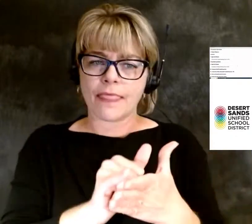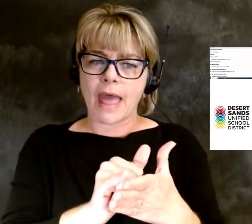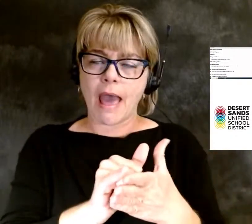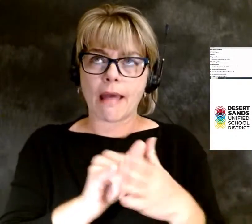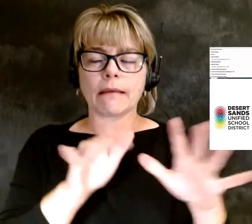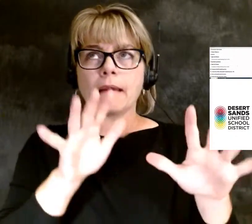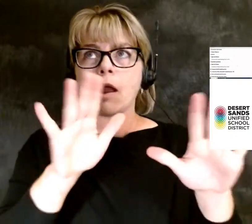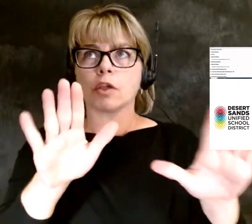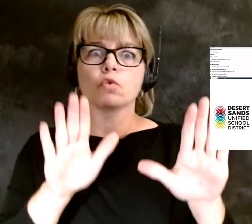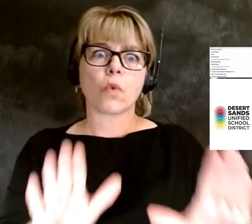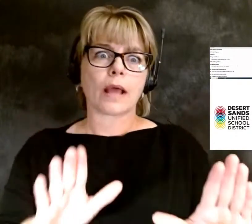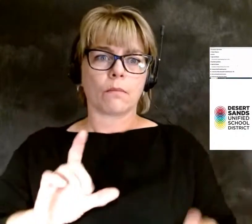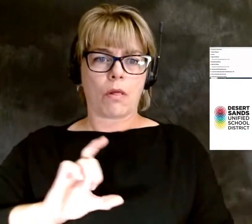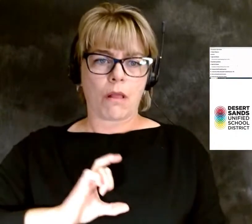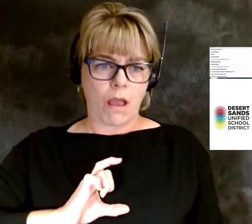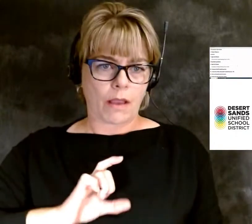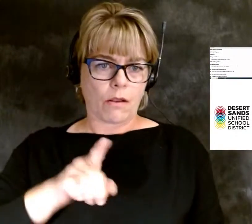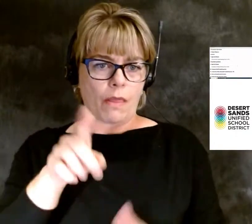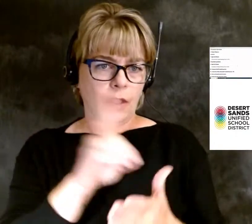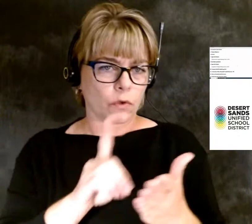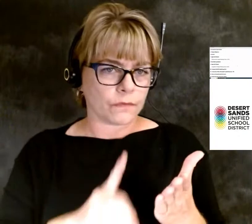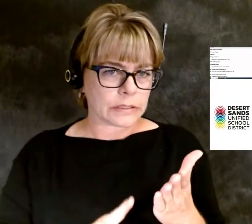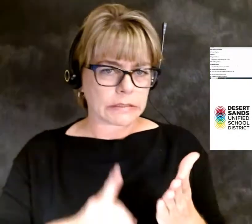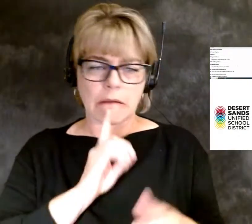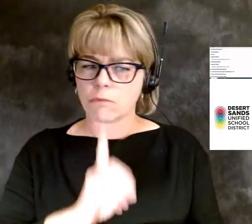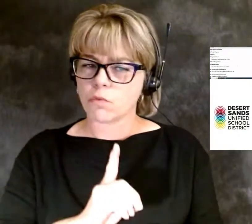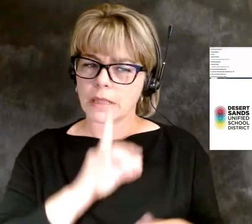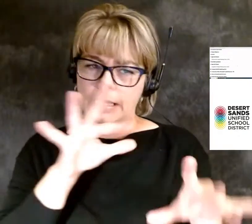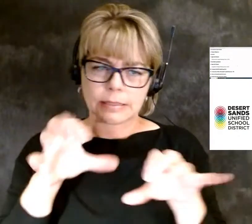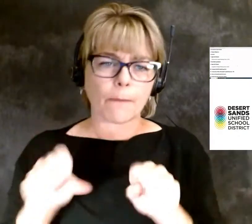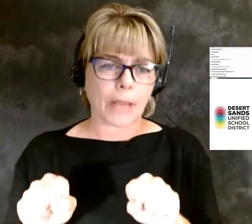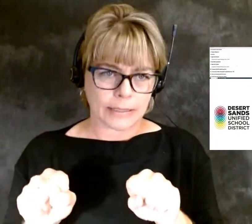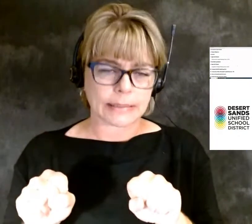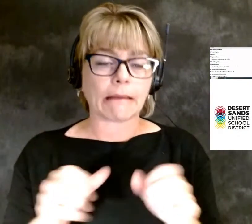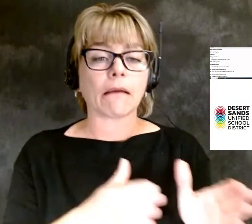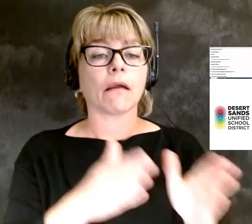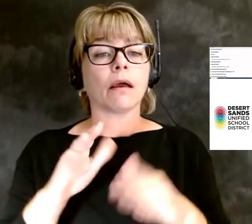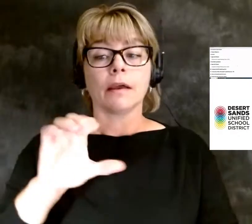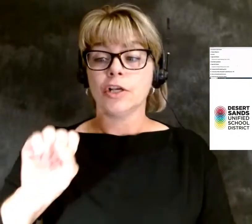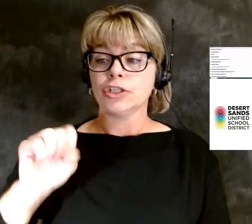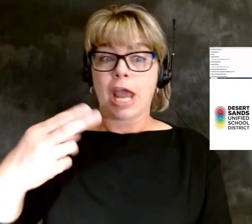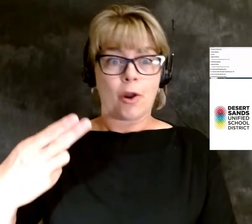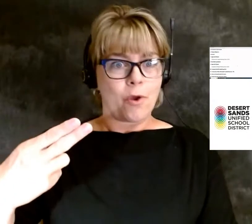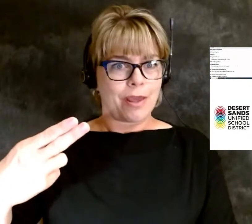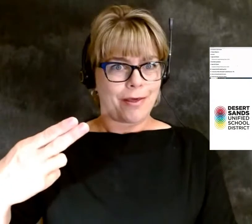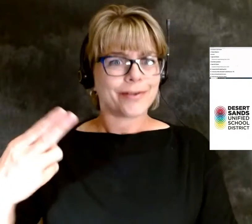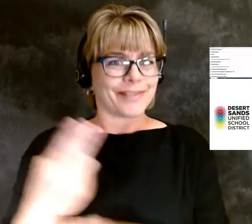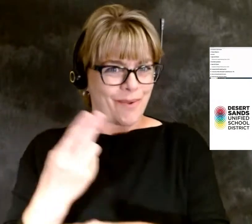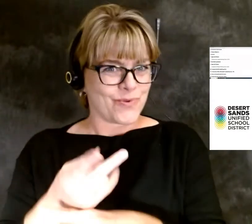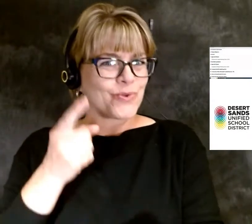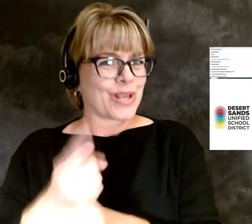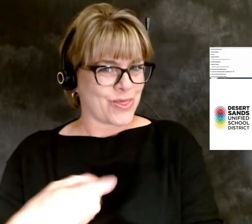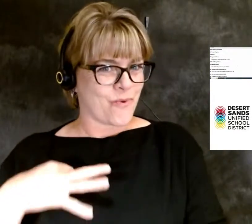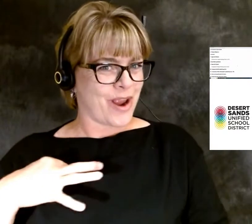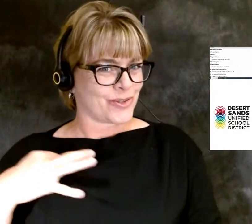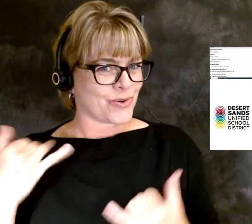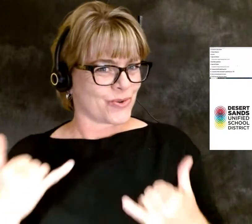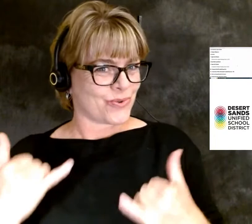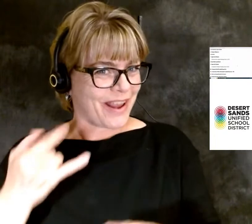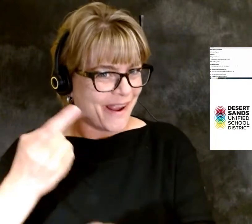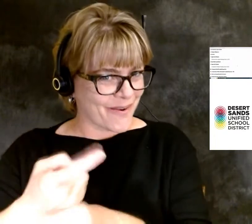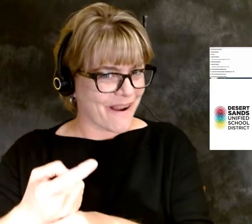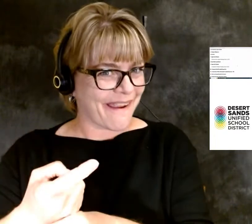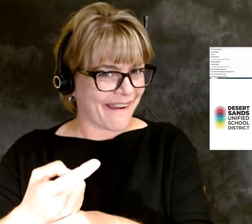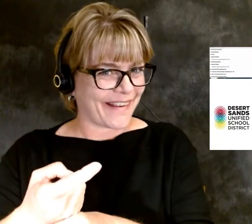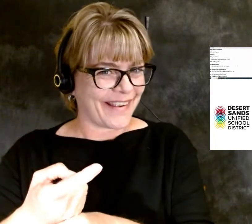I thought that was really amazing. Shadow Hills, I guess I wore the right shirt today, right? Might have been the only